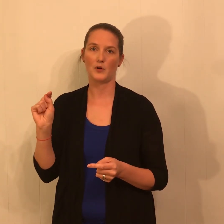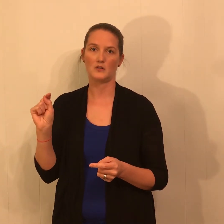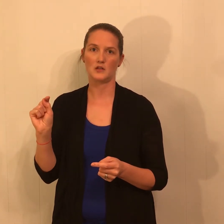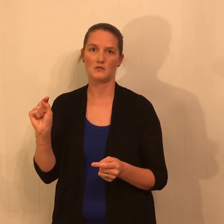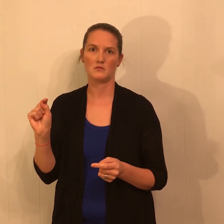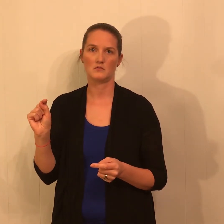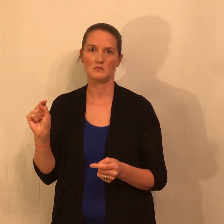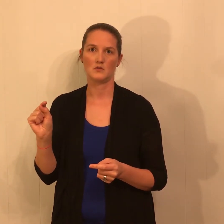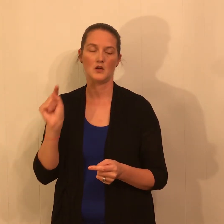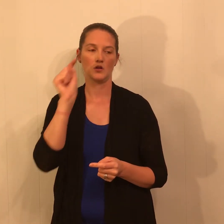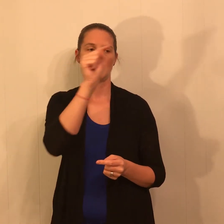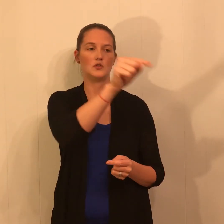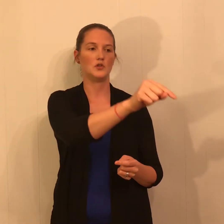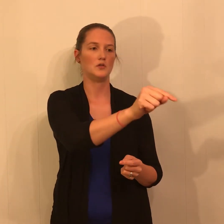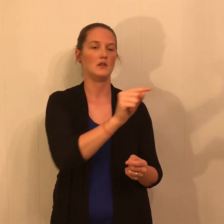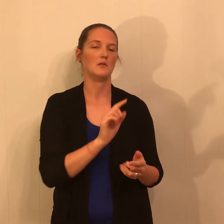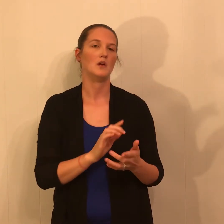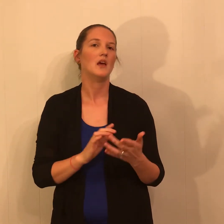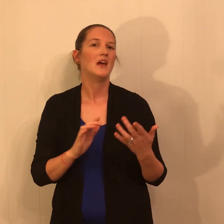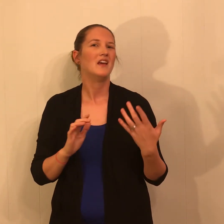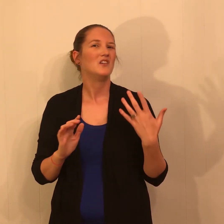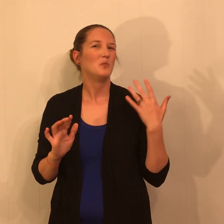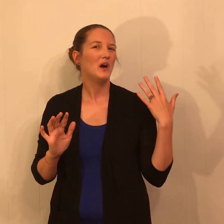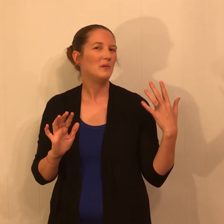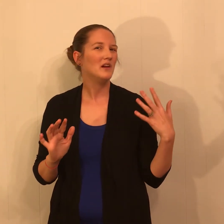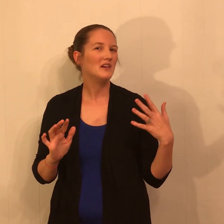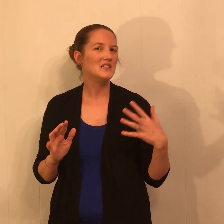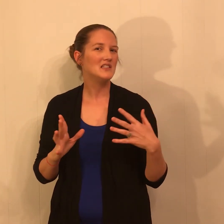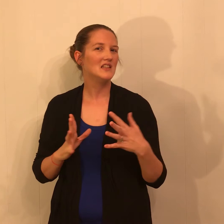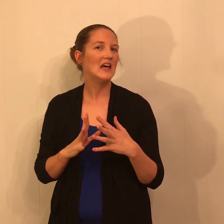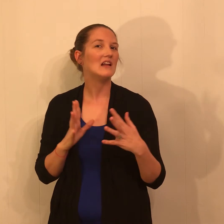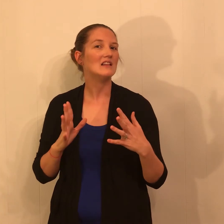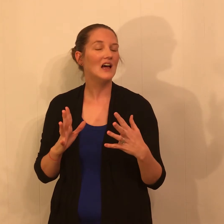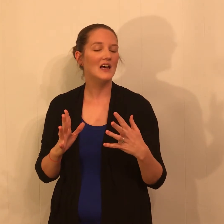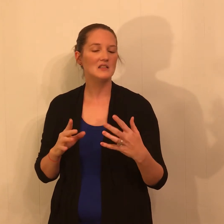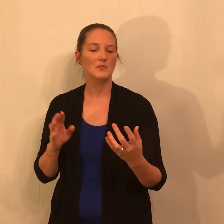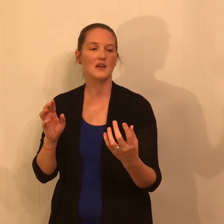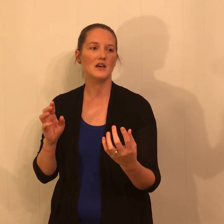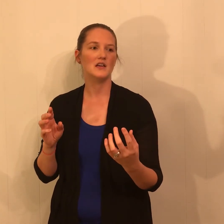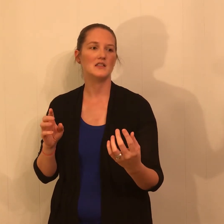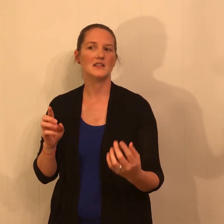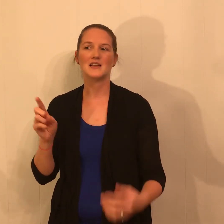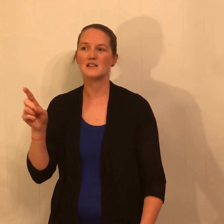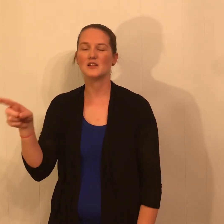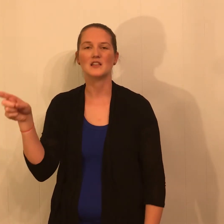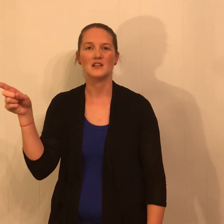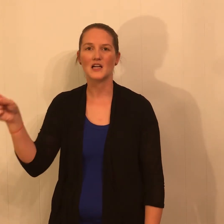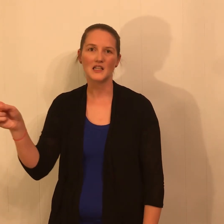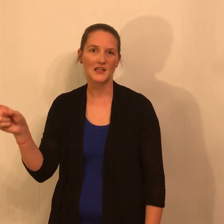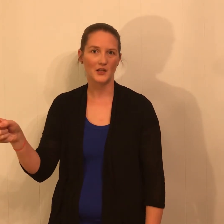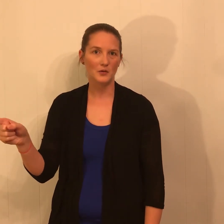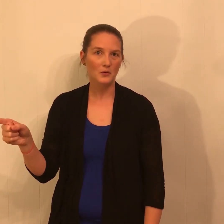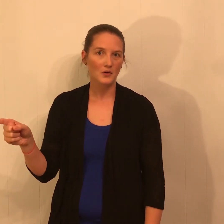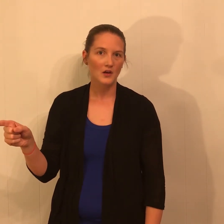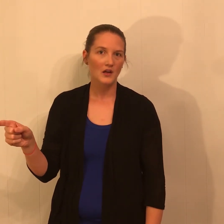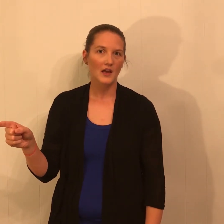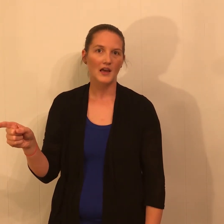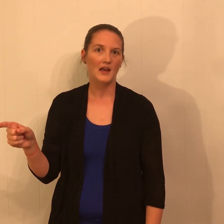person, to them. Probably not going to see that a lot because that looks a lot like you,